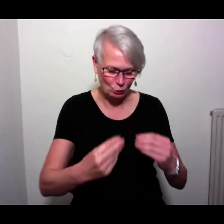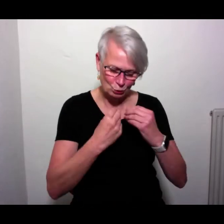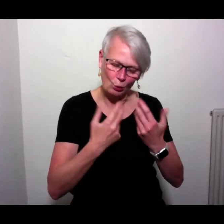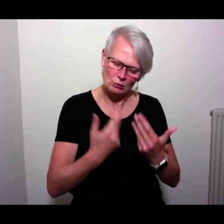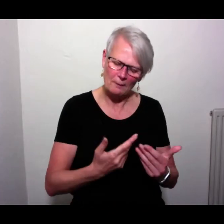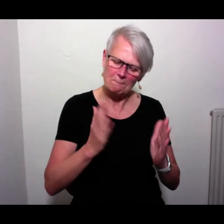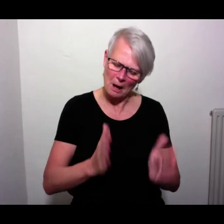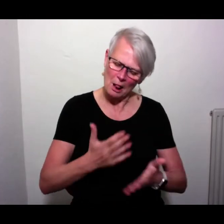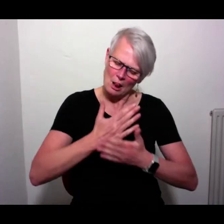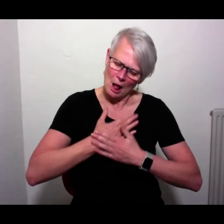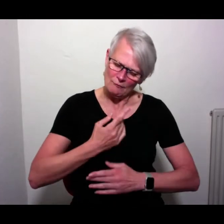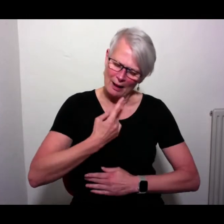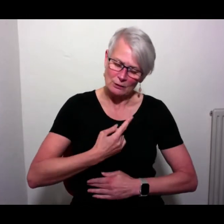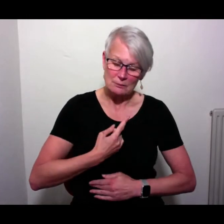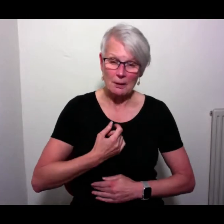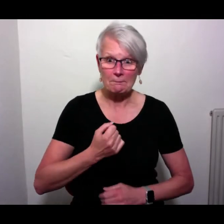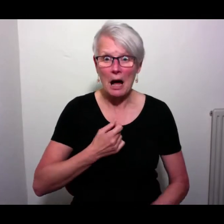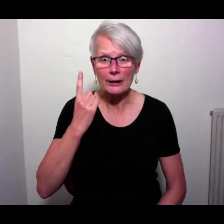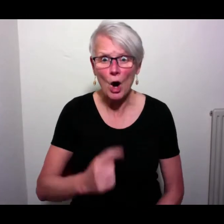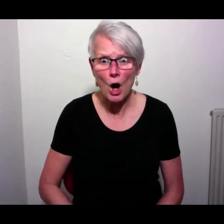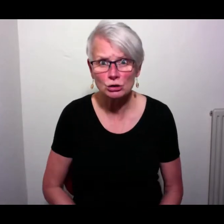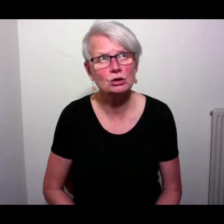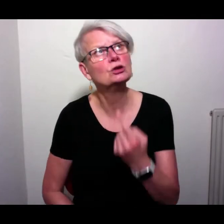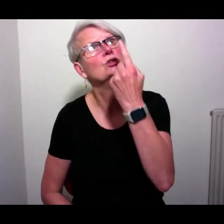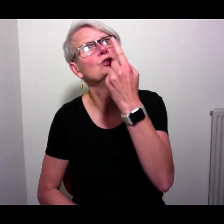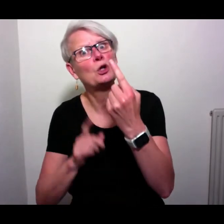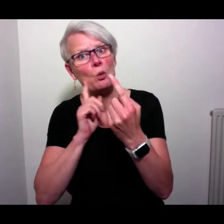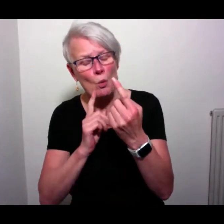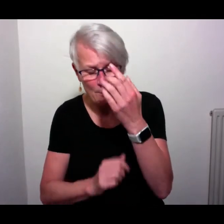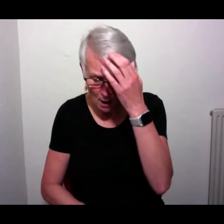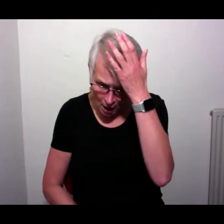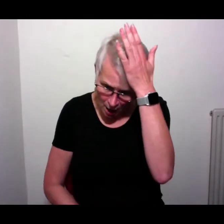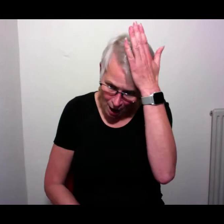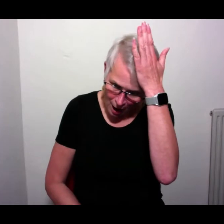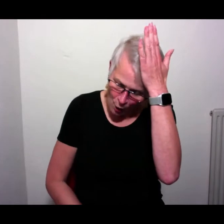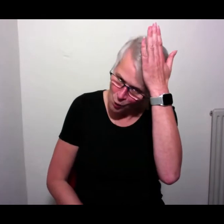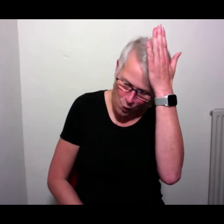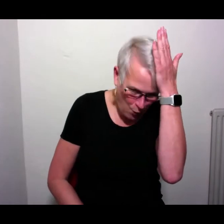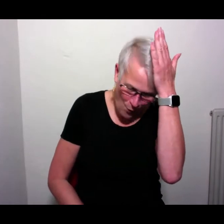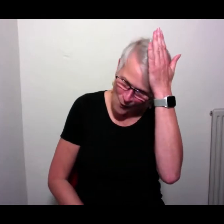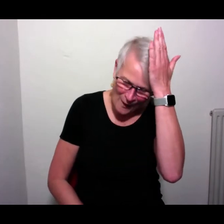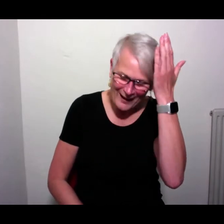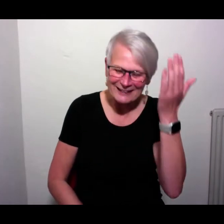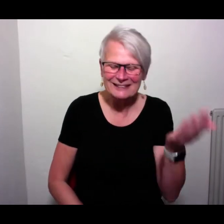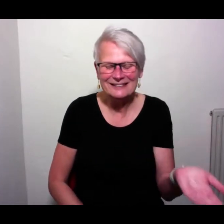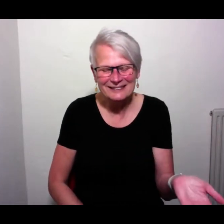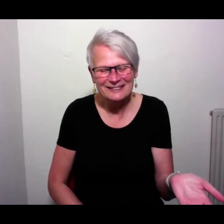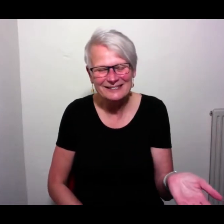I know we're all taught to love ourselves a bit more these days, but my God, she was going for it.